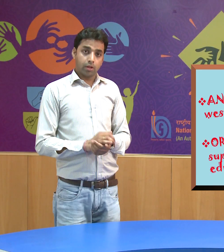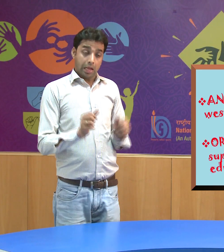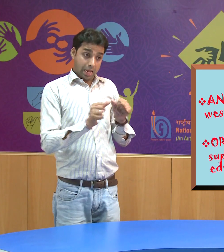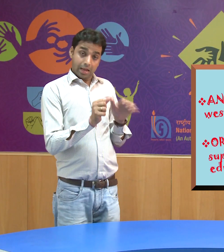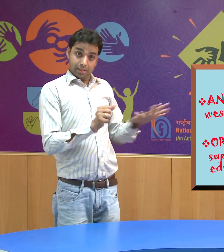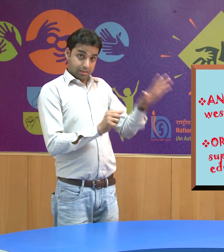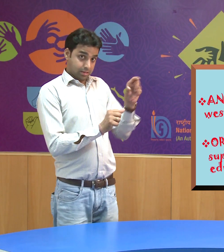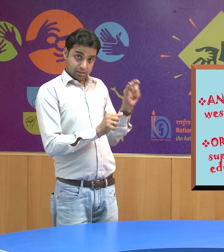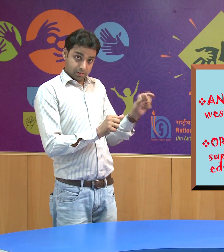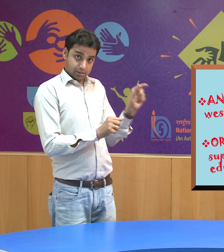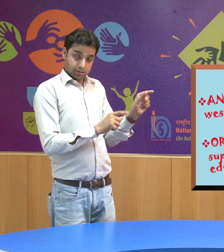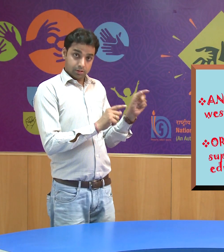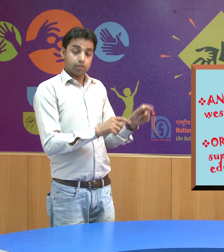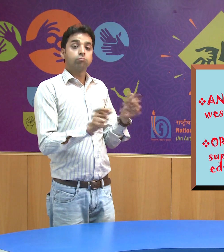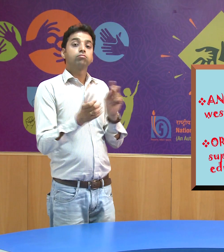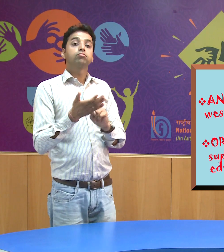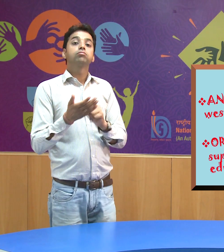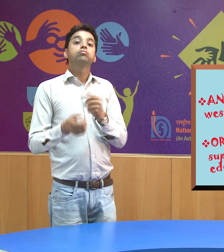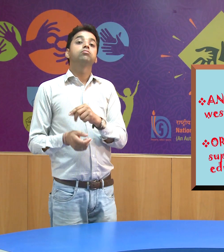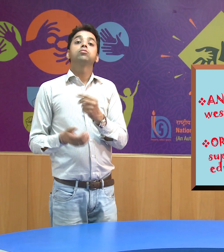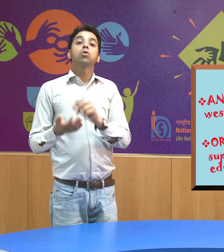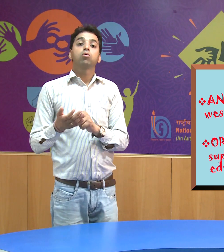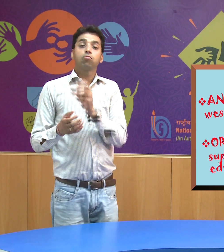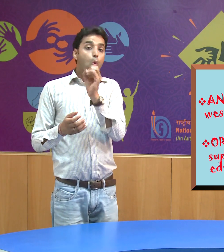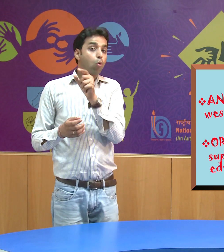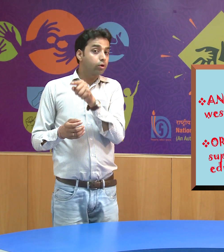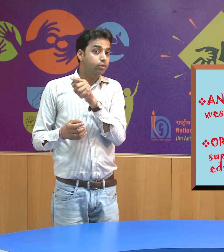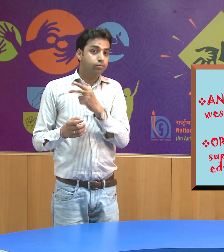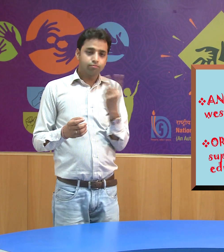Adlingans and Orientalist.